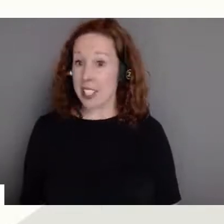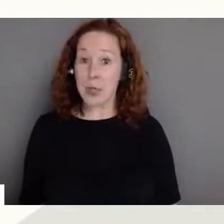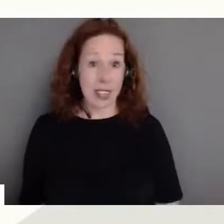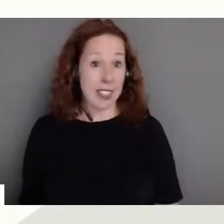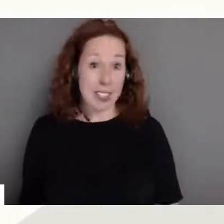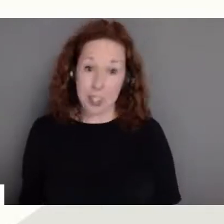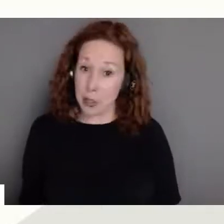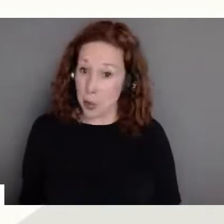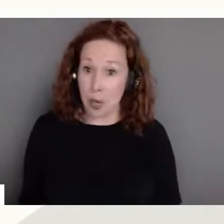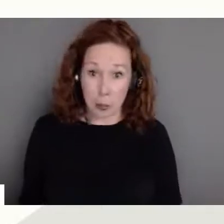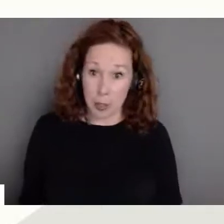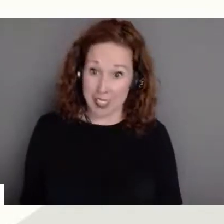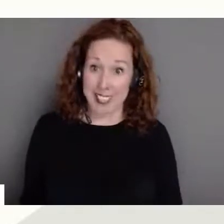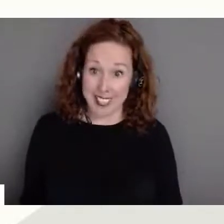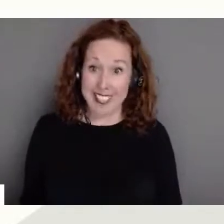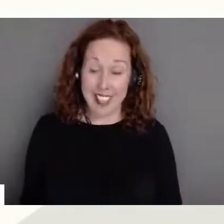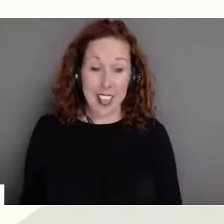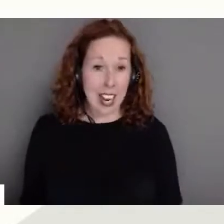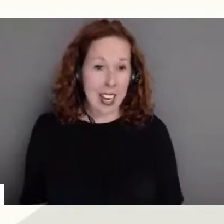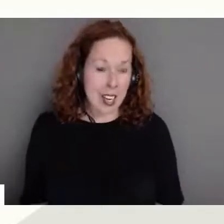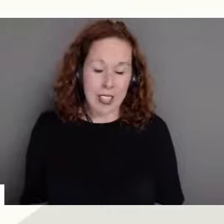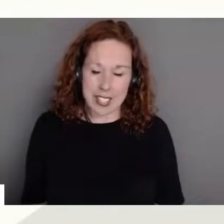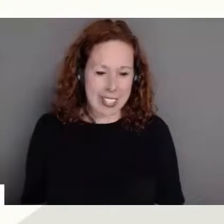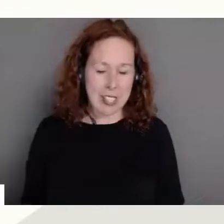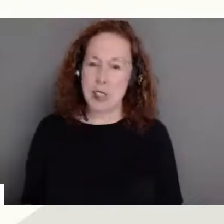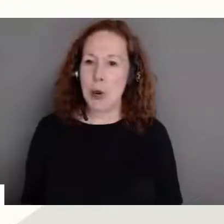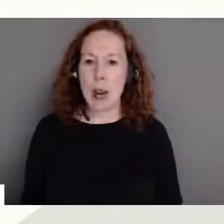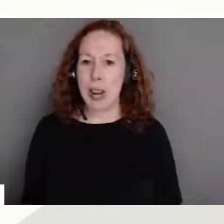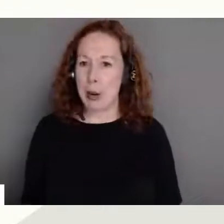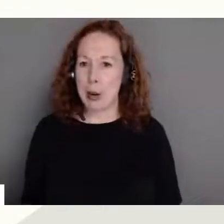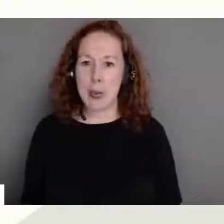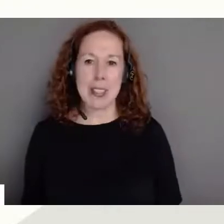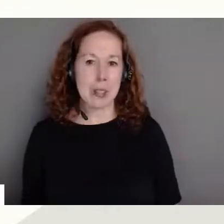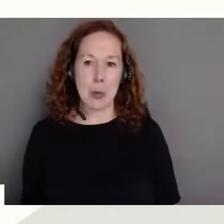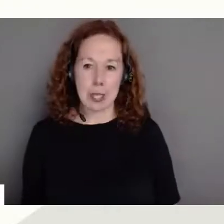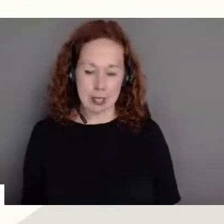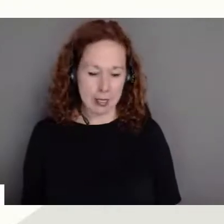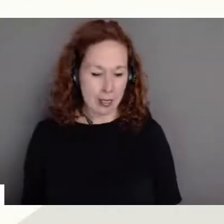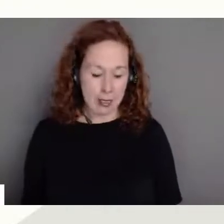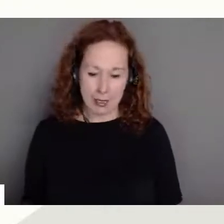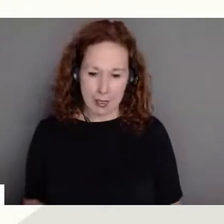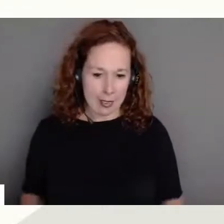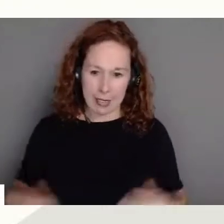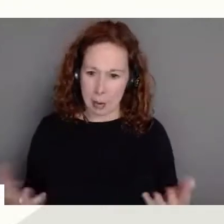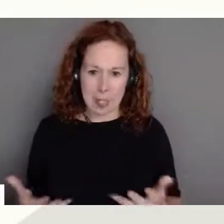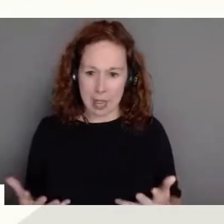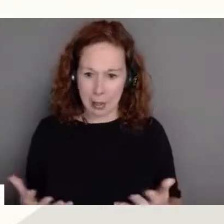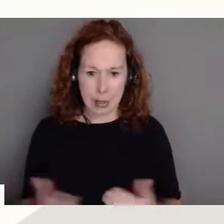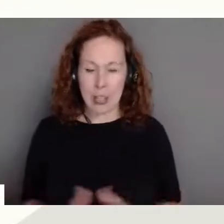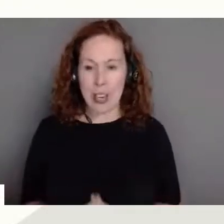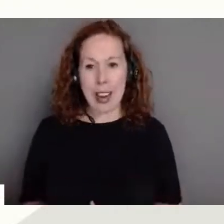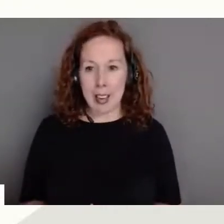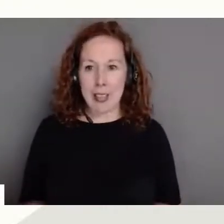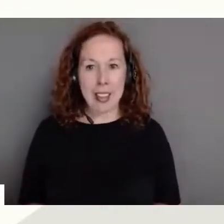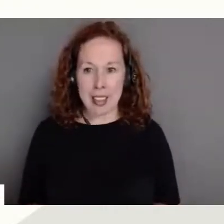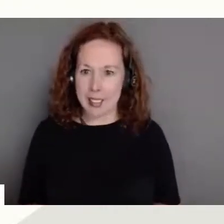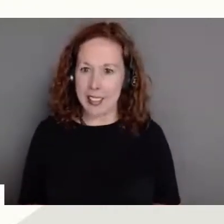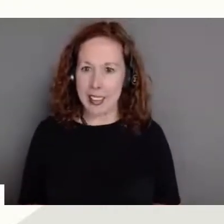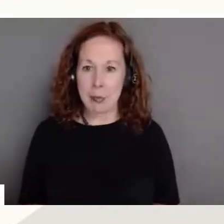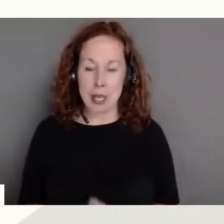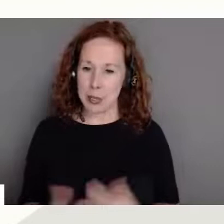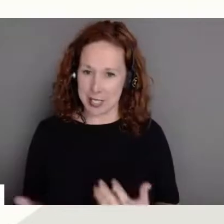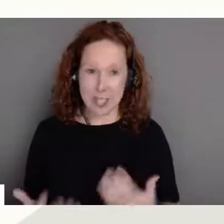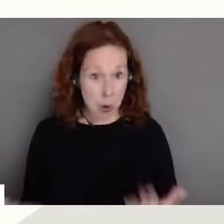with, I think you sent this to the wrong person. I honestly didn't know how this would come together. And Yeah,